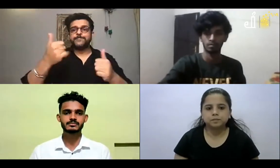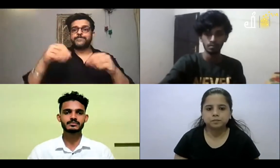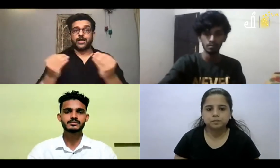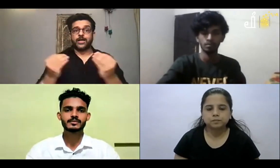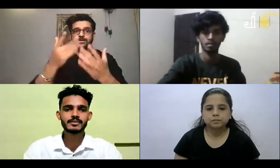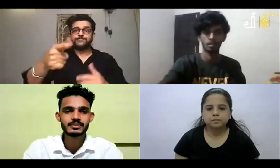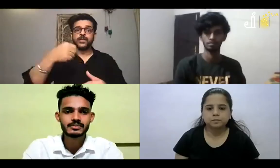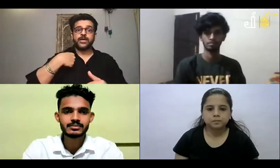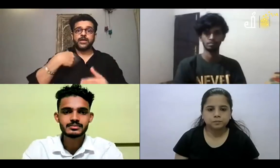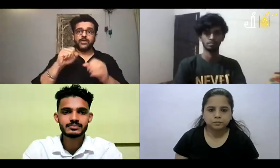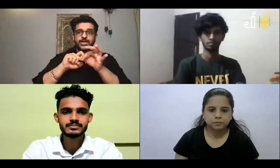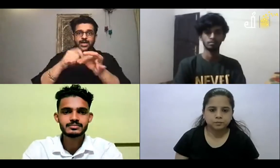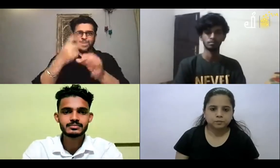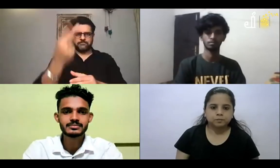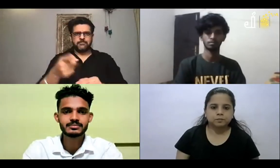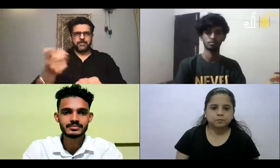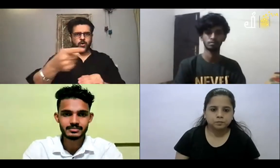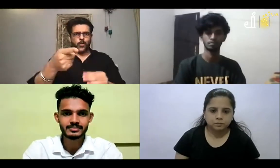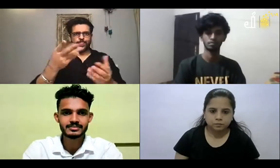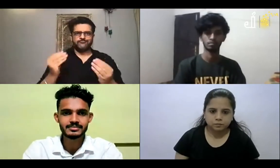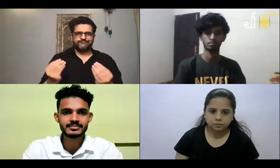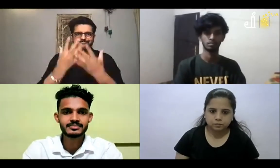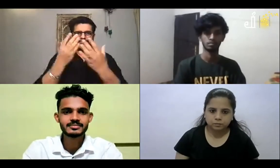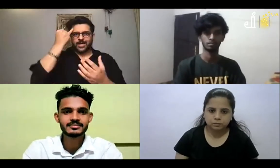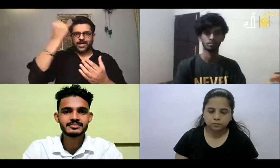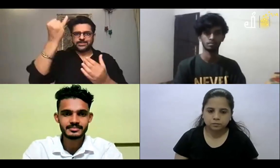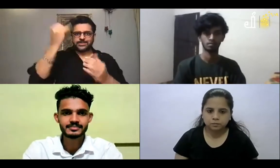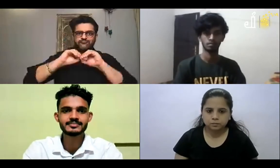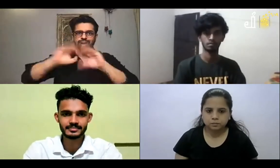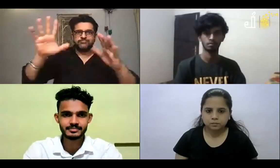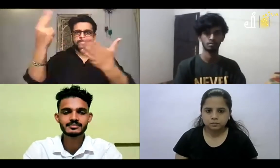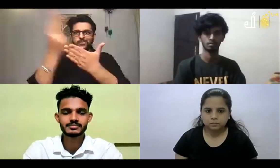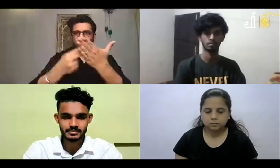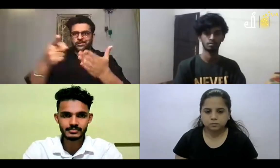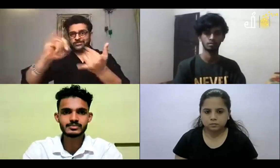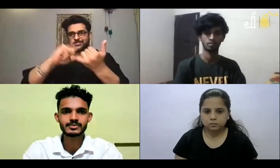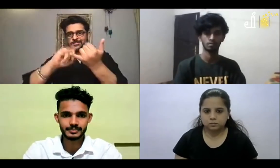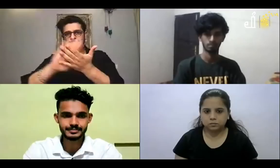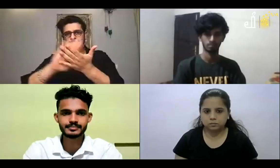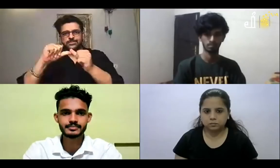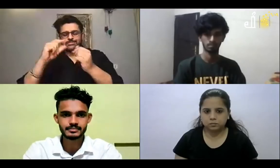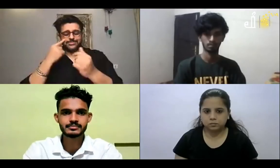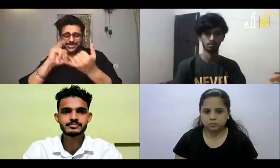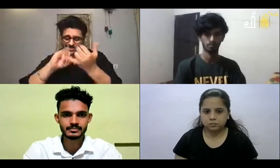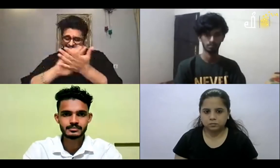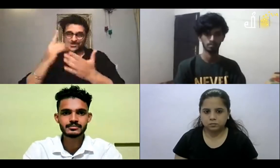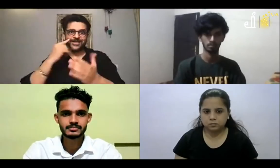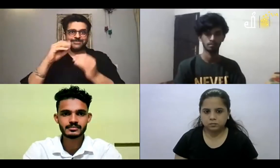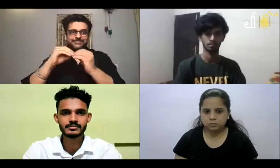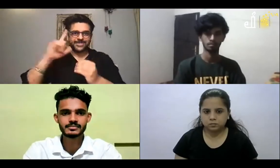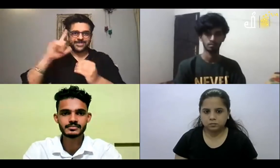Okay. So let's begin. My question to both of you, you came up with this idea